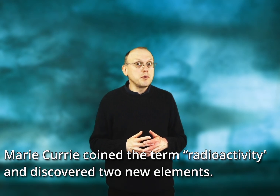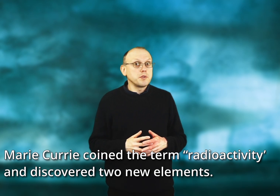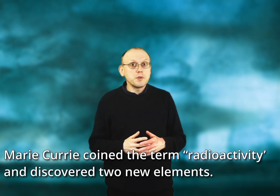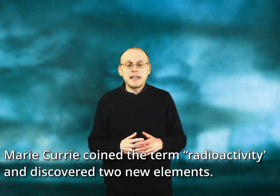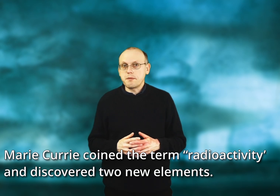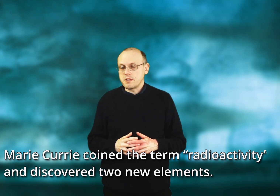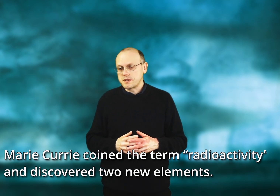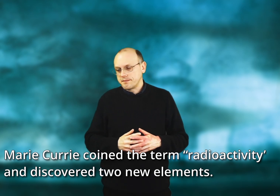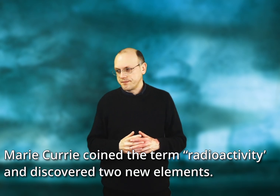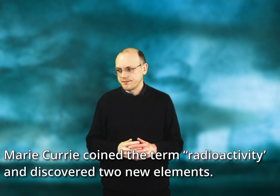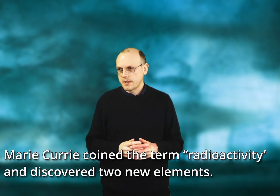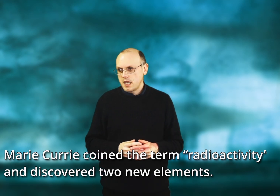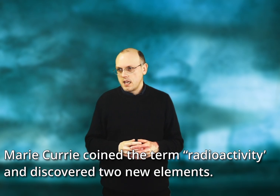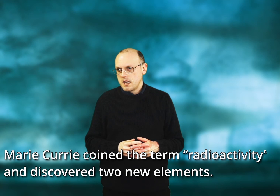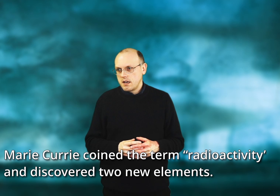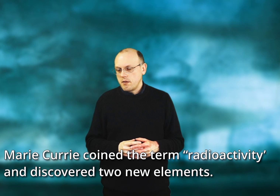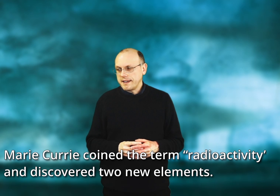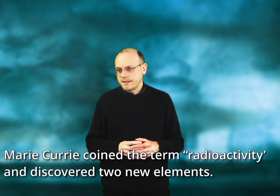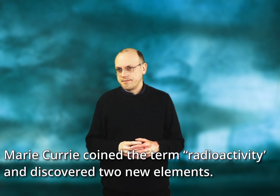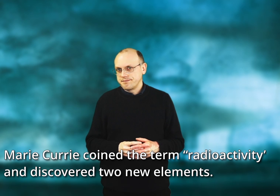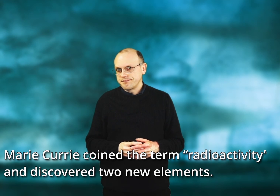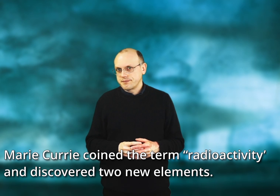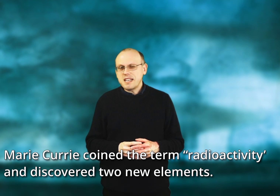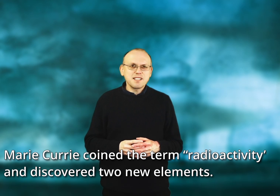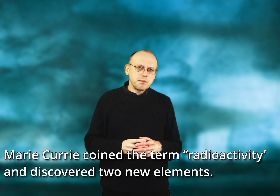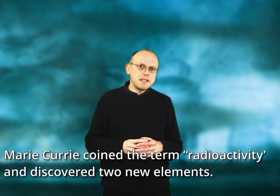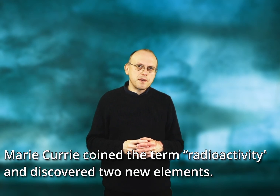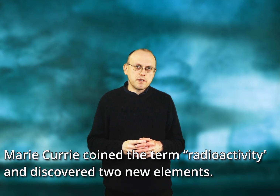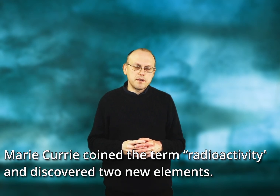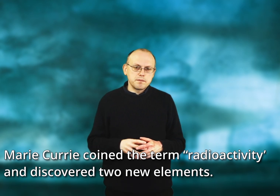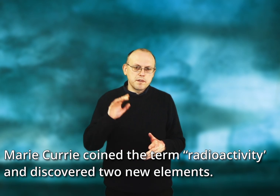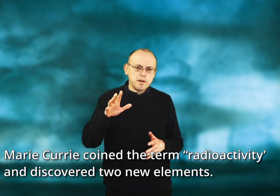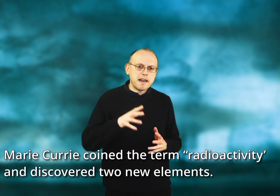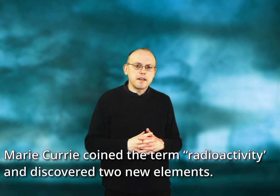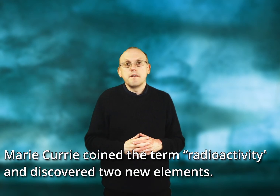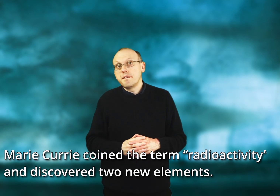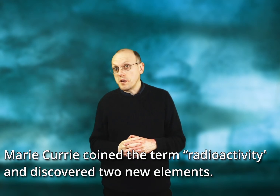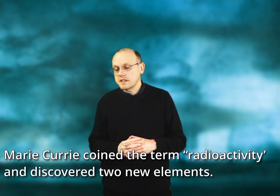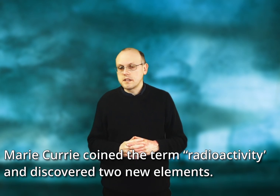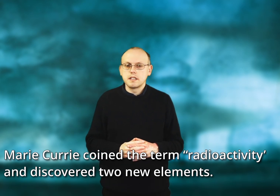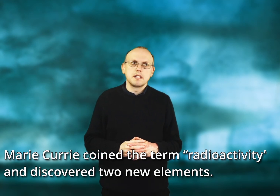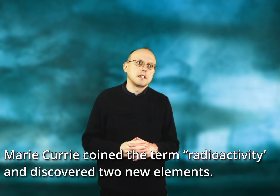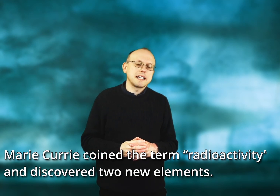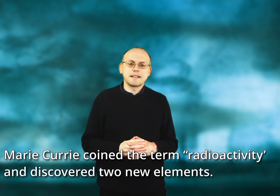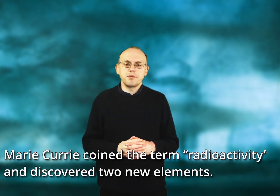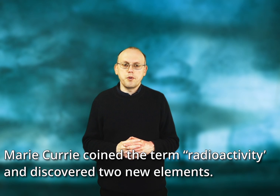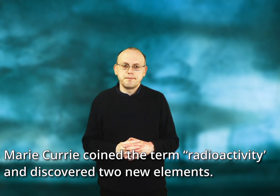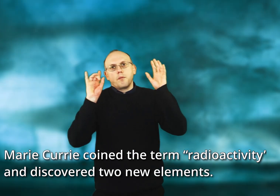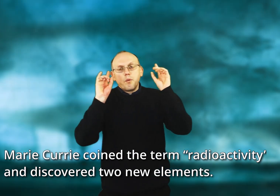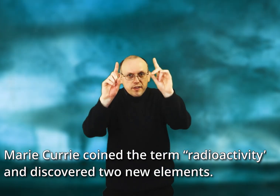new elements. Right. Here is a bit different from my first example. Well, the